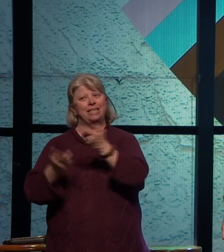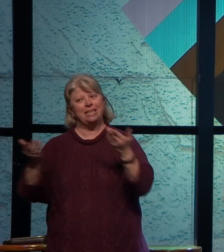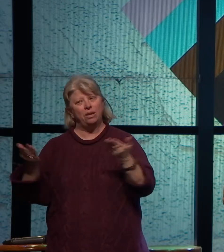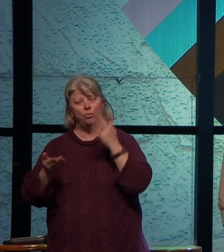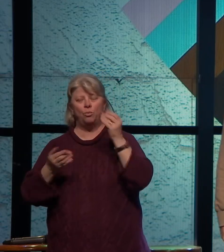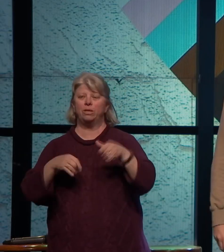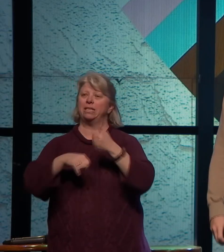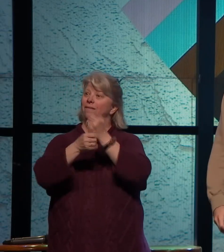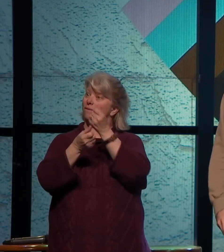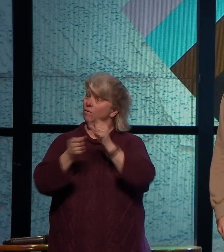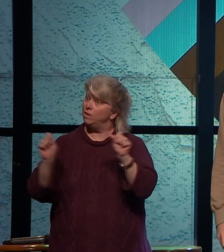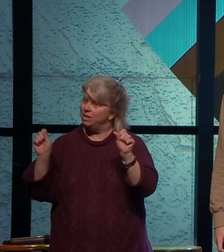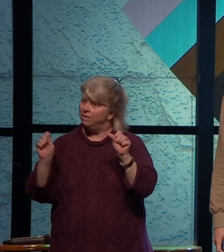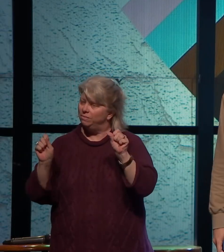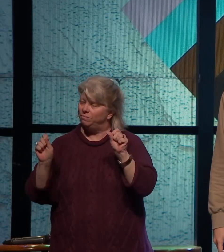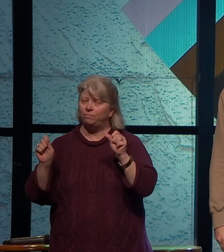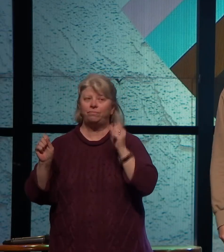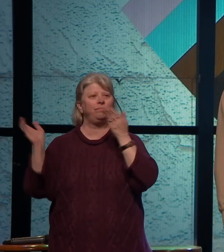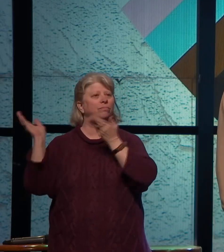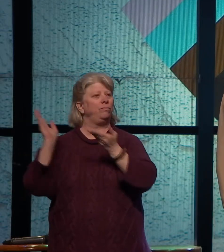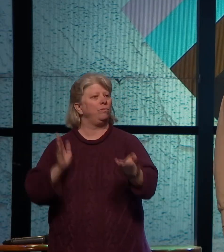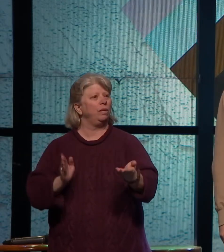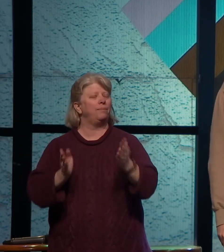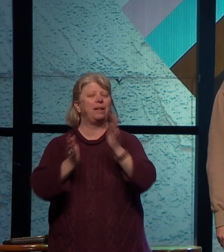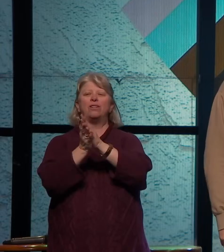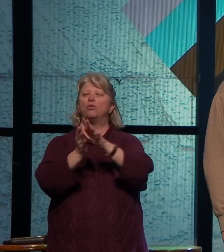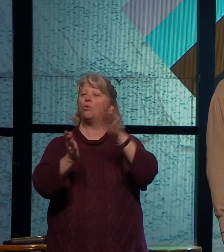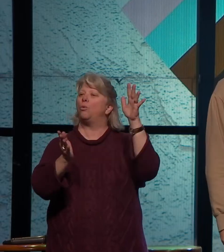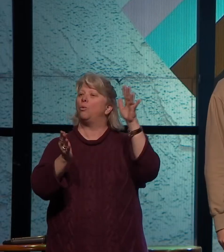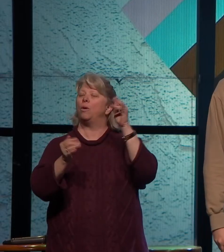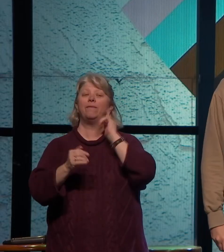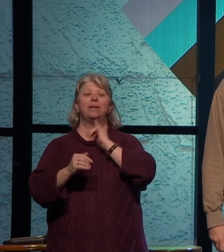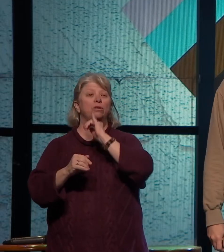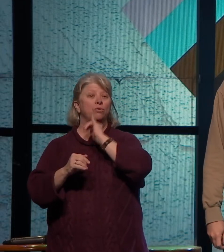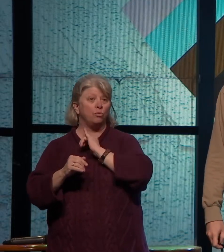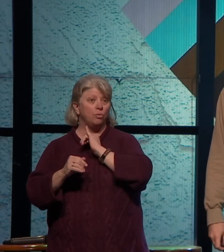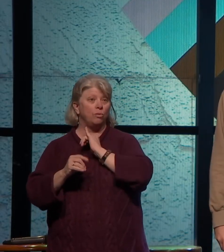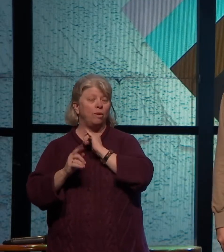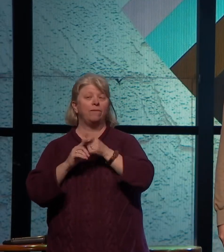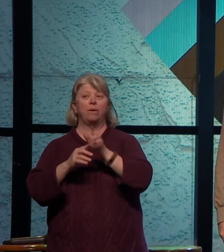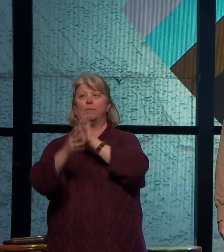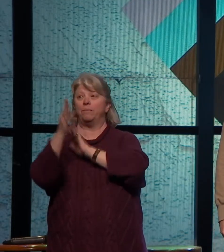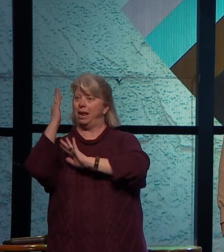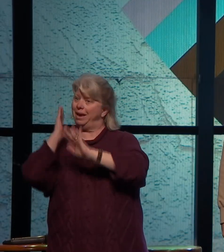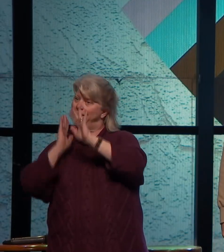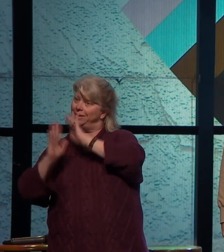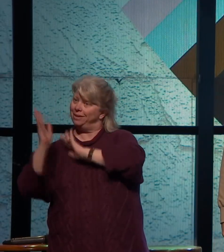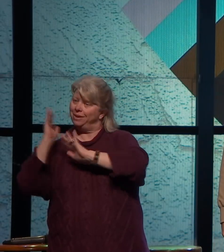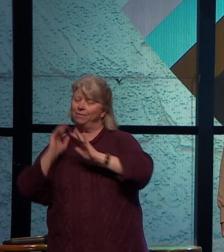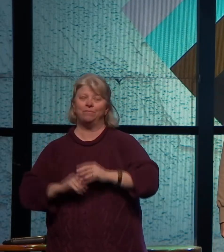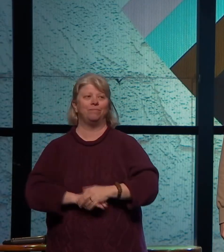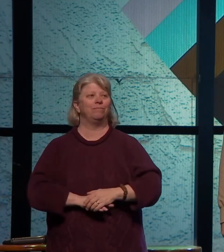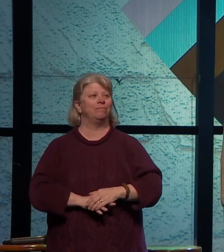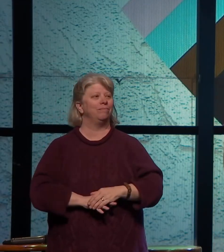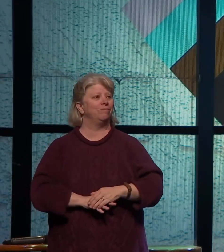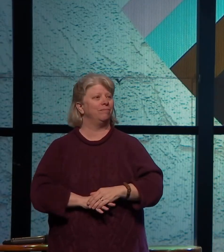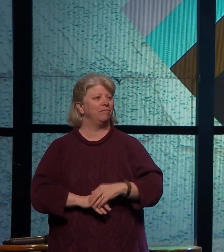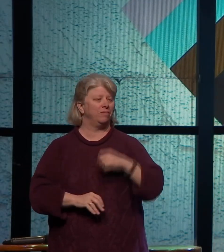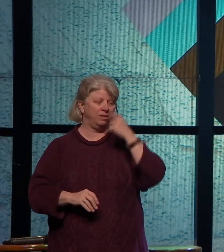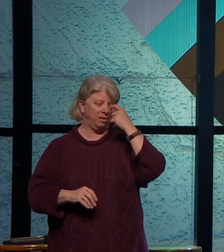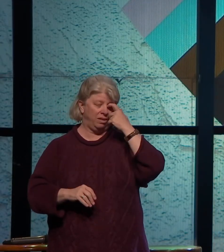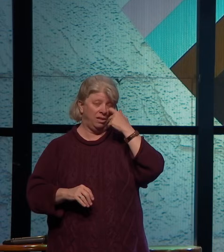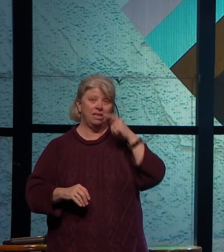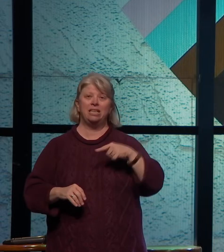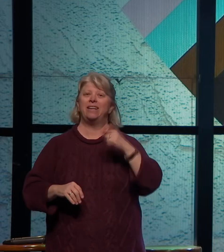going to set us free. He's going to bring back the glory of Israel from the Ancient of Days. And Nathan feels